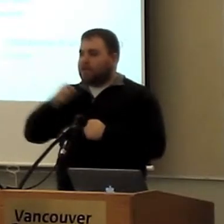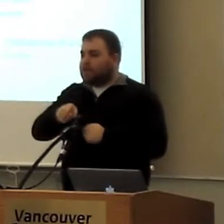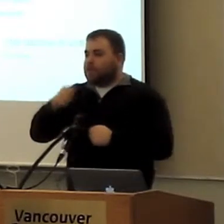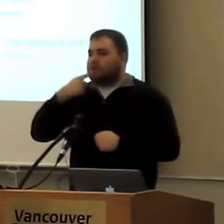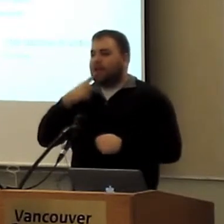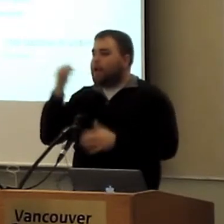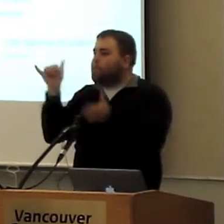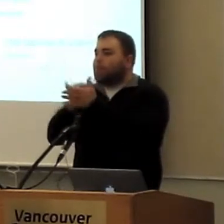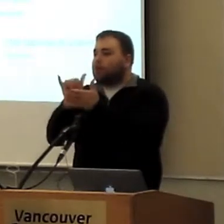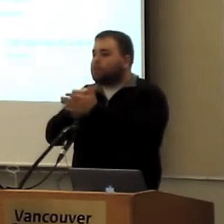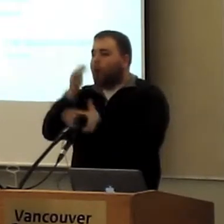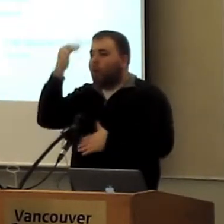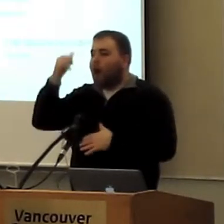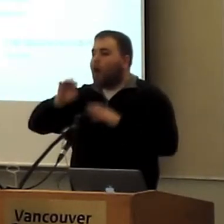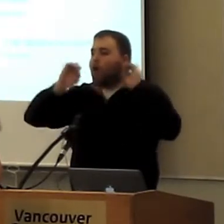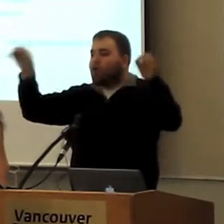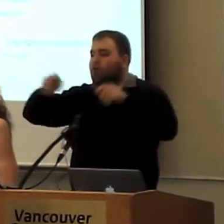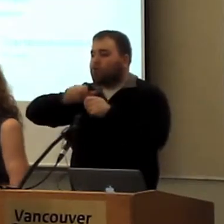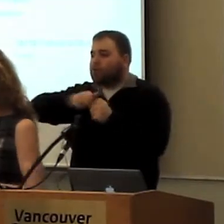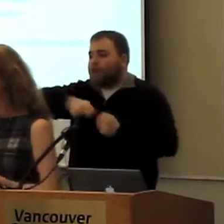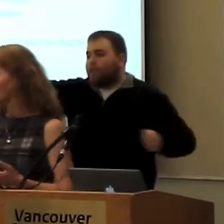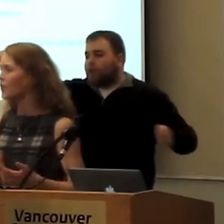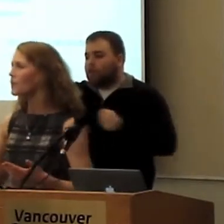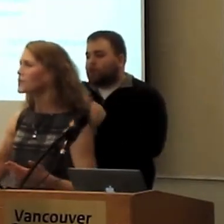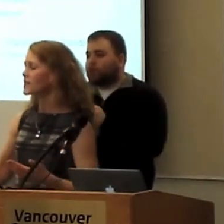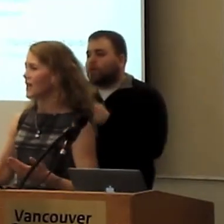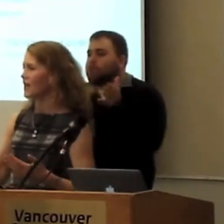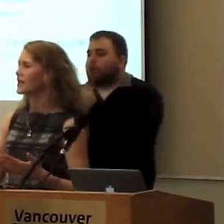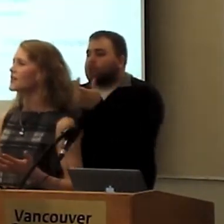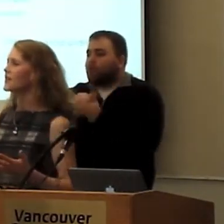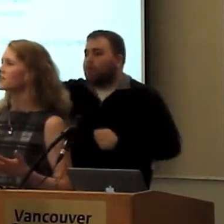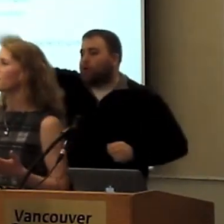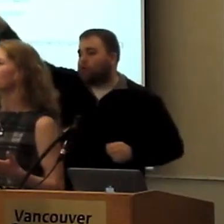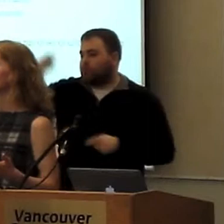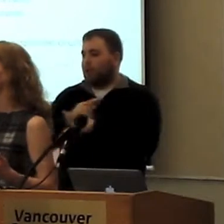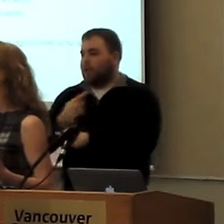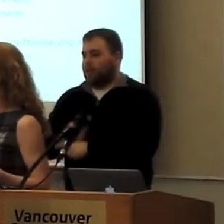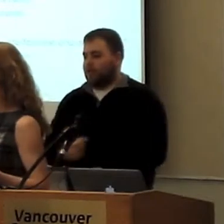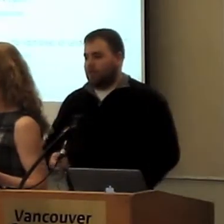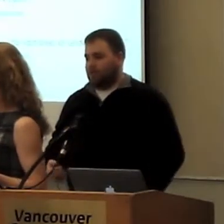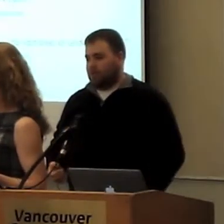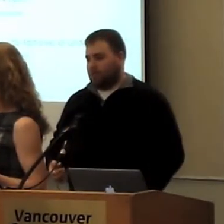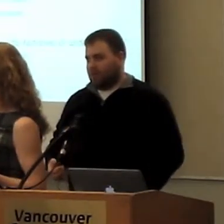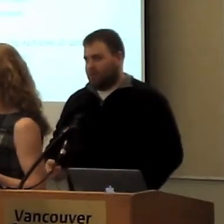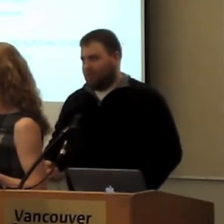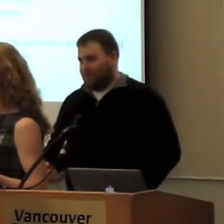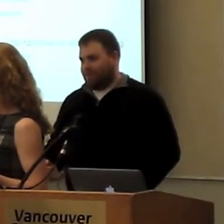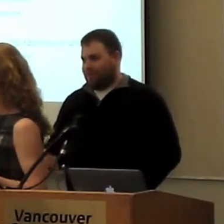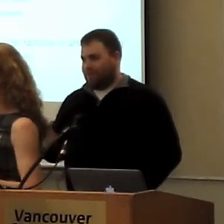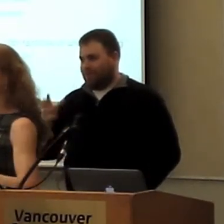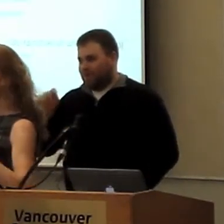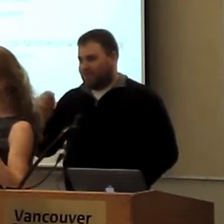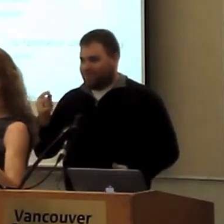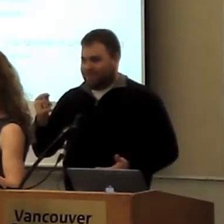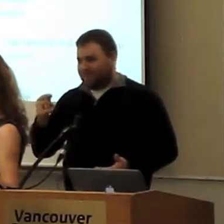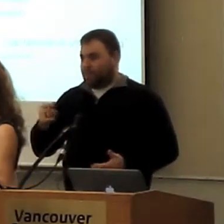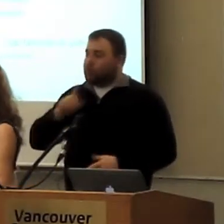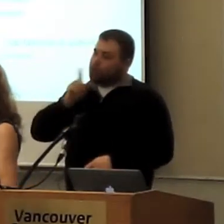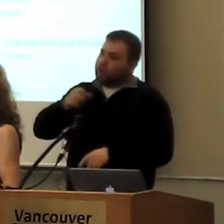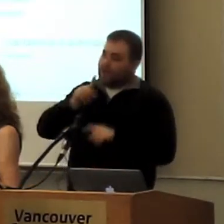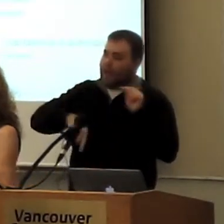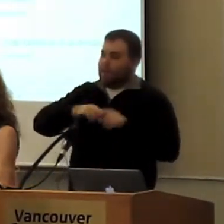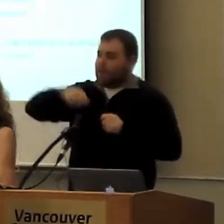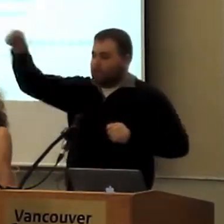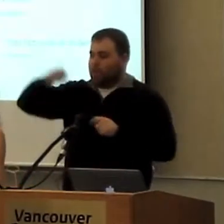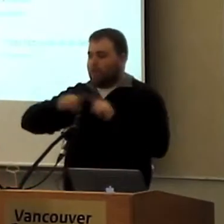time believing those things we can sense to be true. What we're saying is don't ignore the powers of the senses. Of course, the